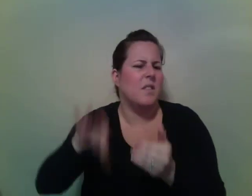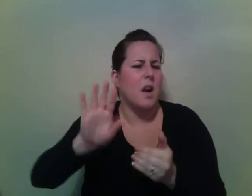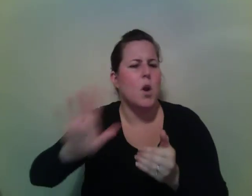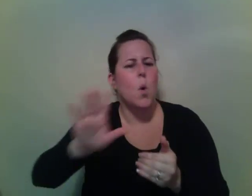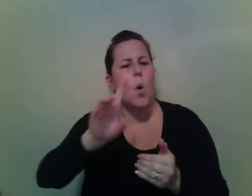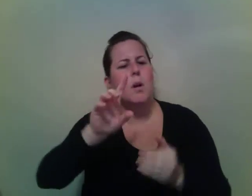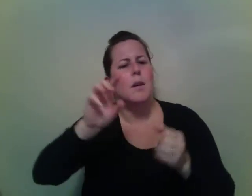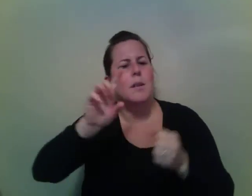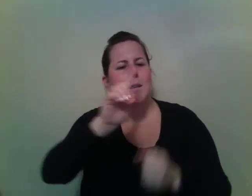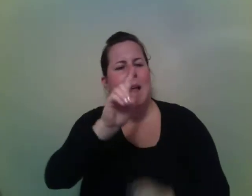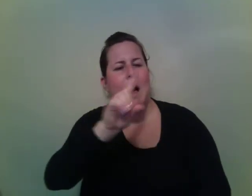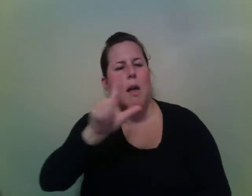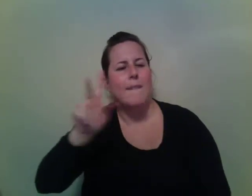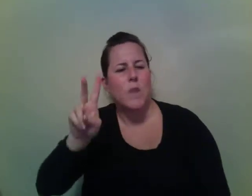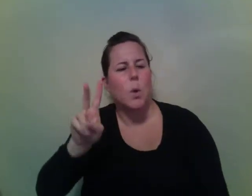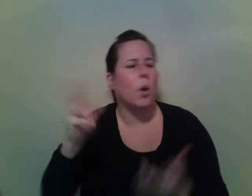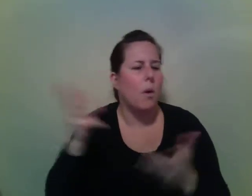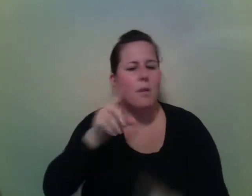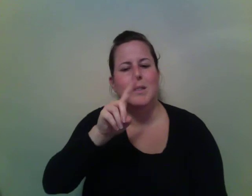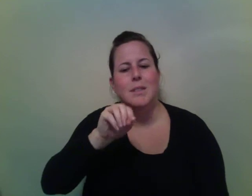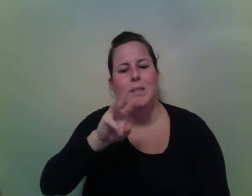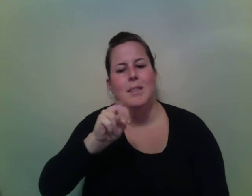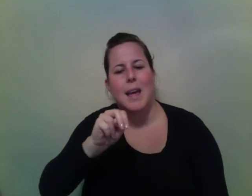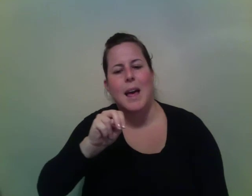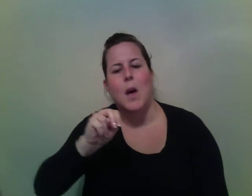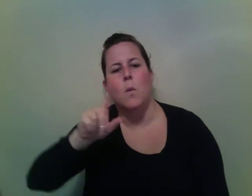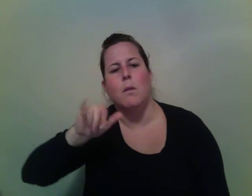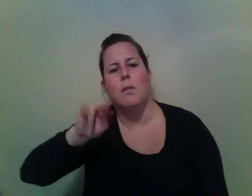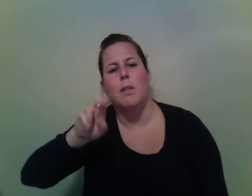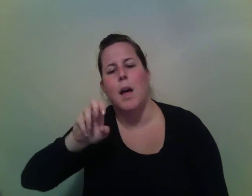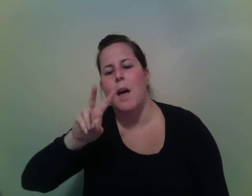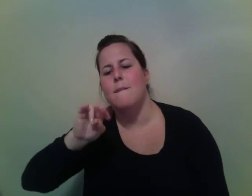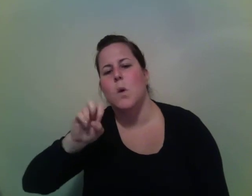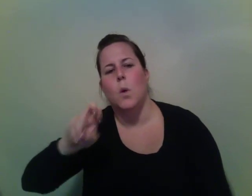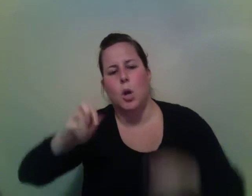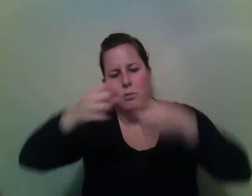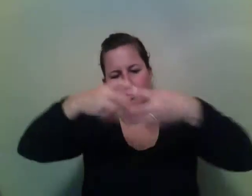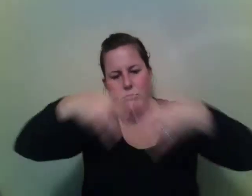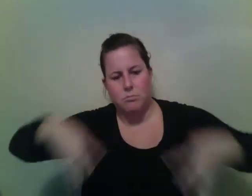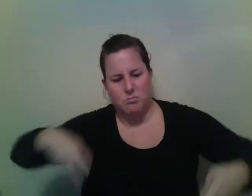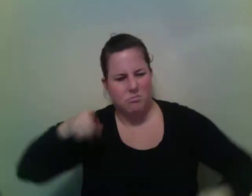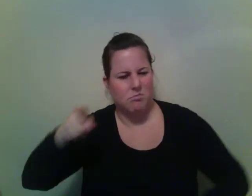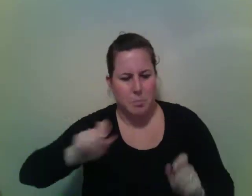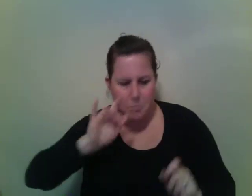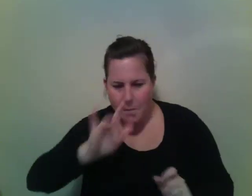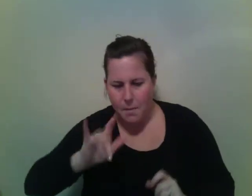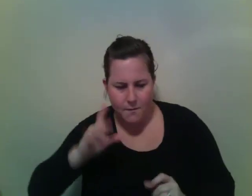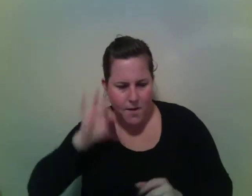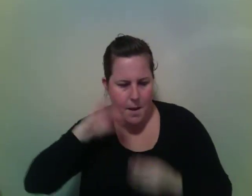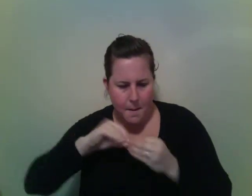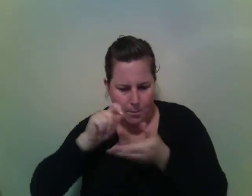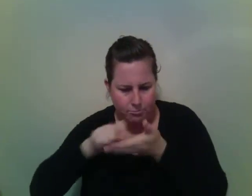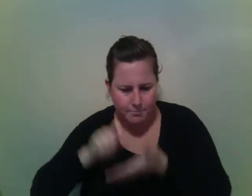on Virtual Office. So when I get a hold of live chat and they come up, I will say something like this.